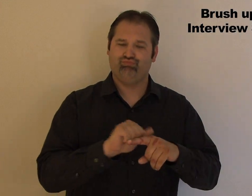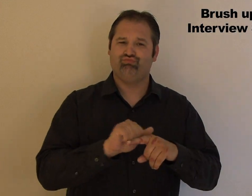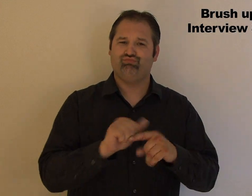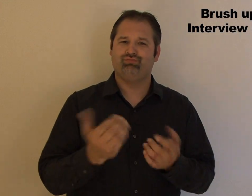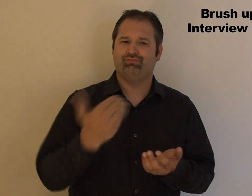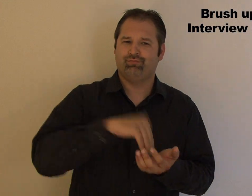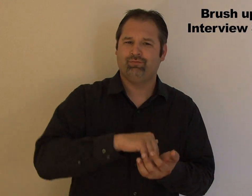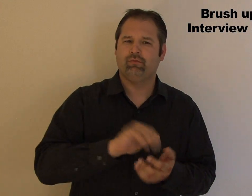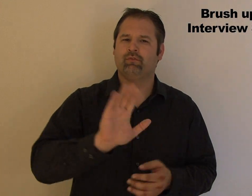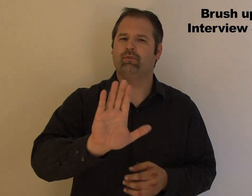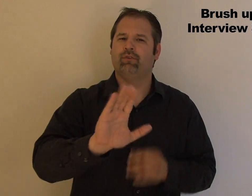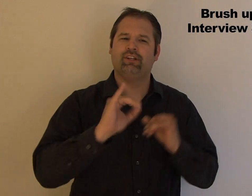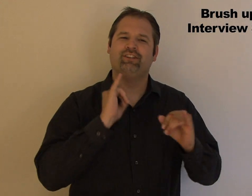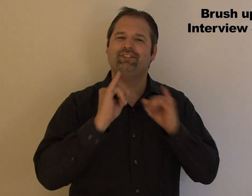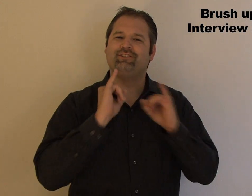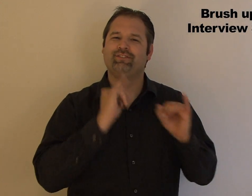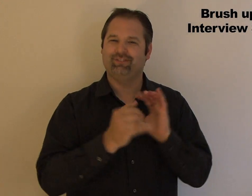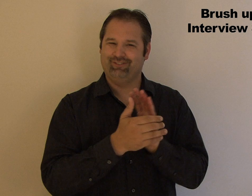Now it's time to brush up on your interviewing skills.